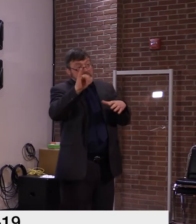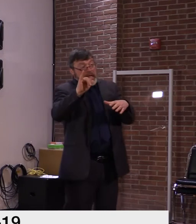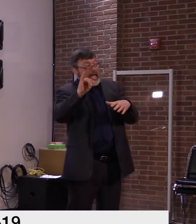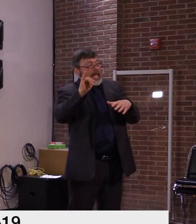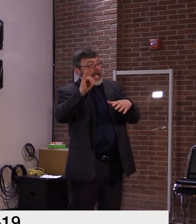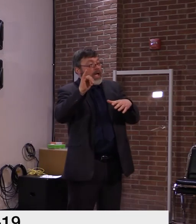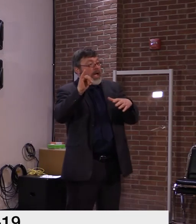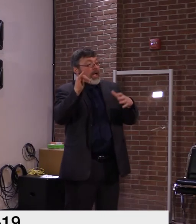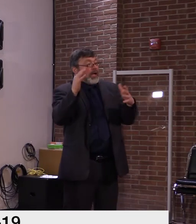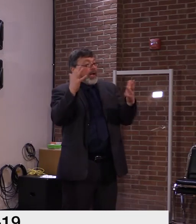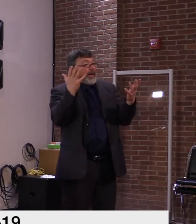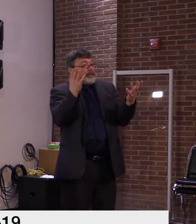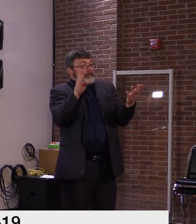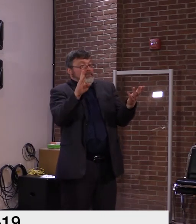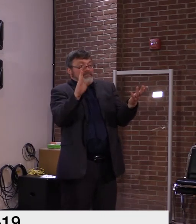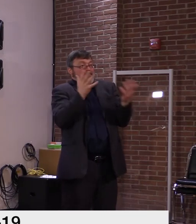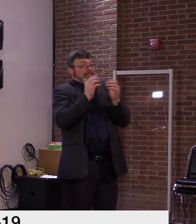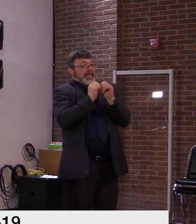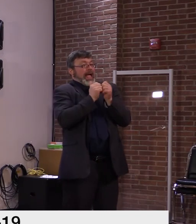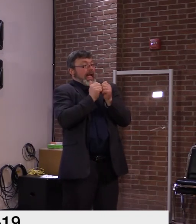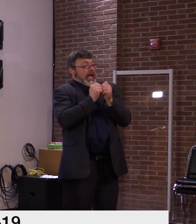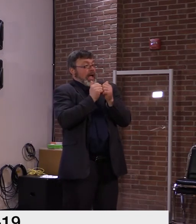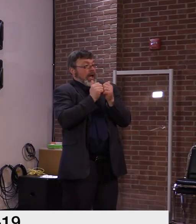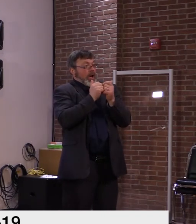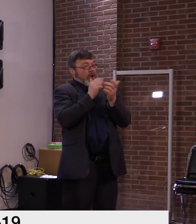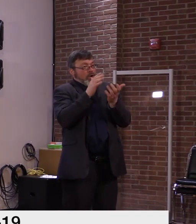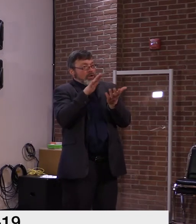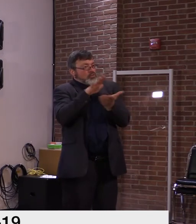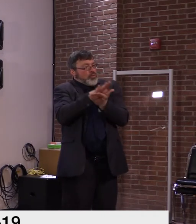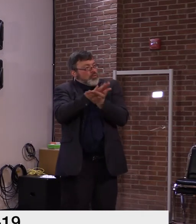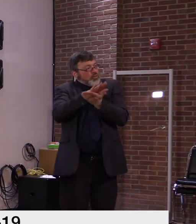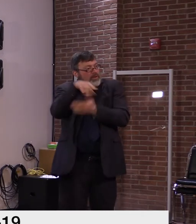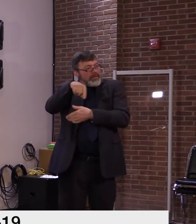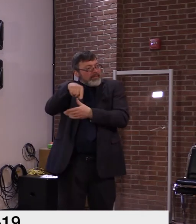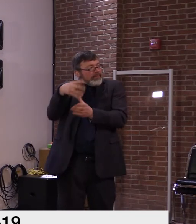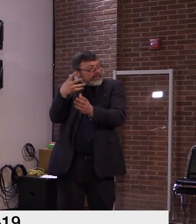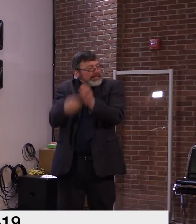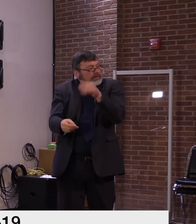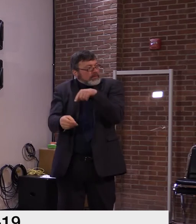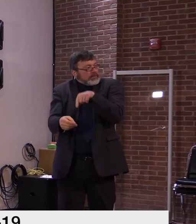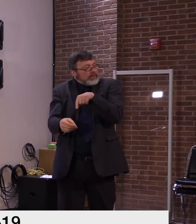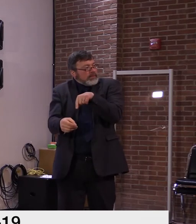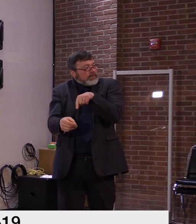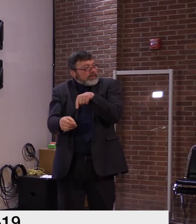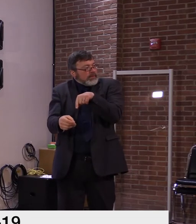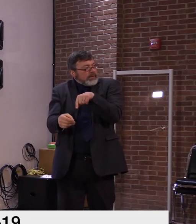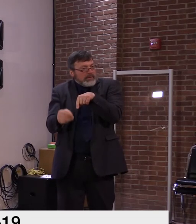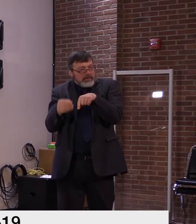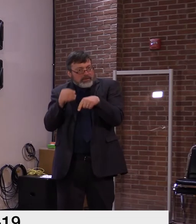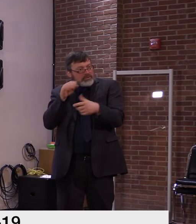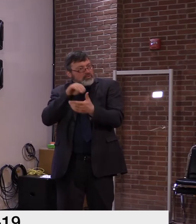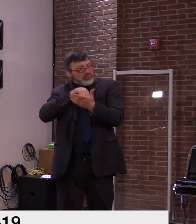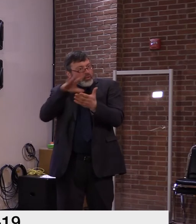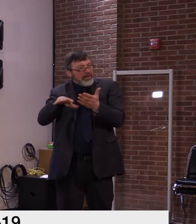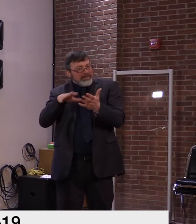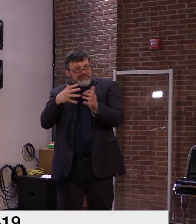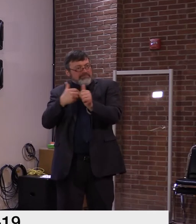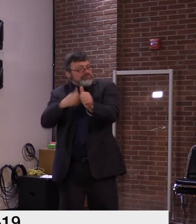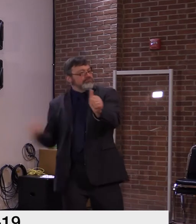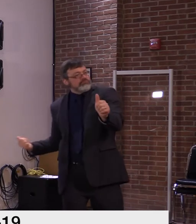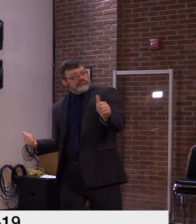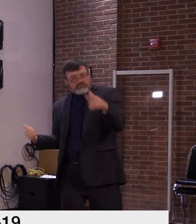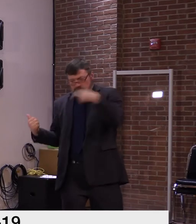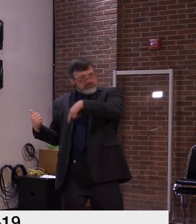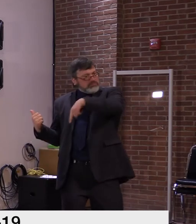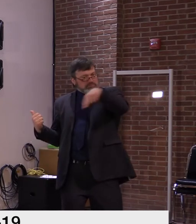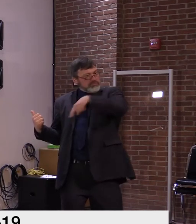just out of their concern for students, to try to basically remediate for the entire pandemic experience in the 6 weeks that we have left in the school year. And that's